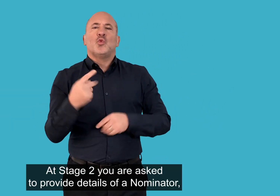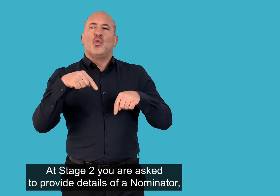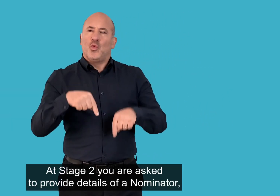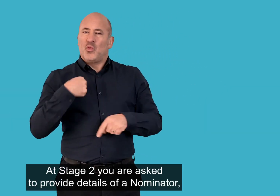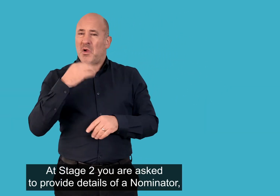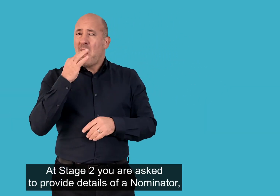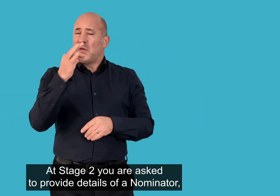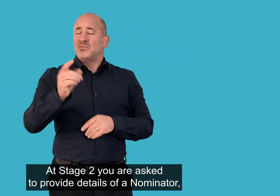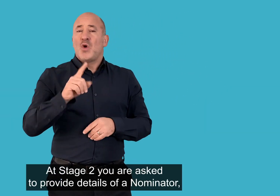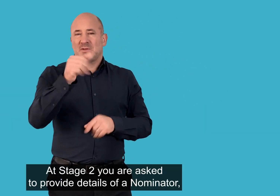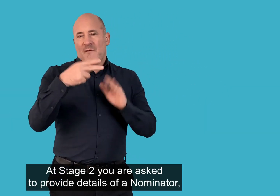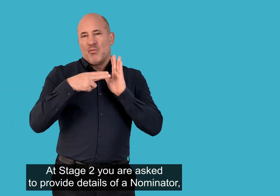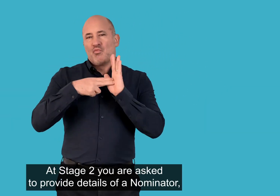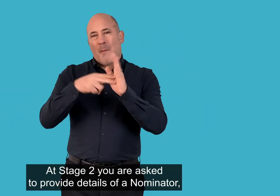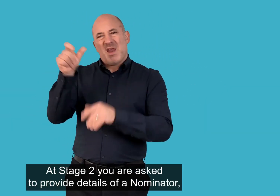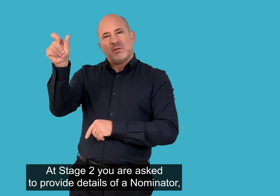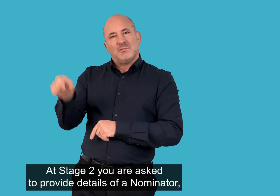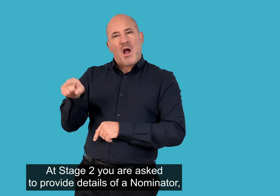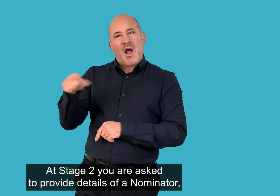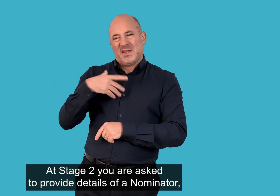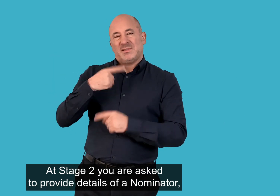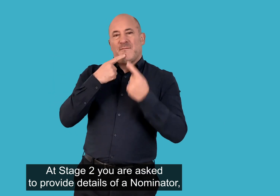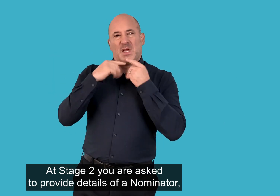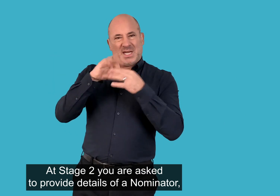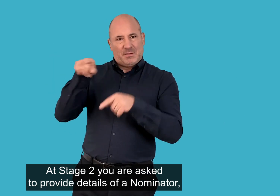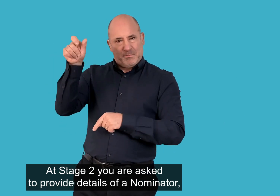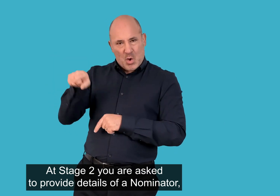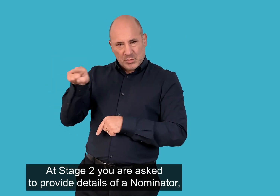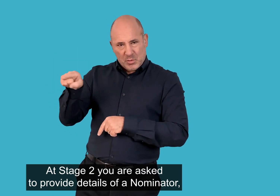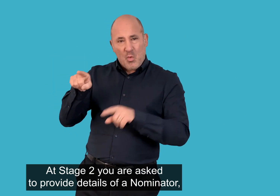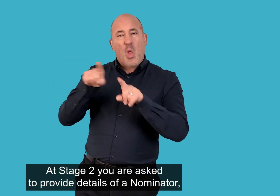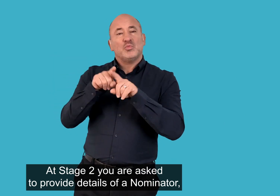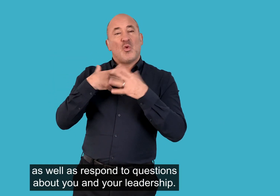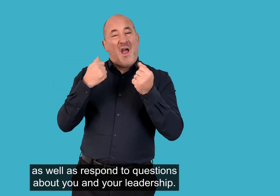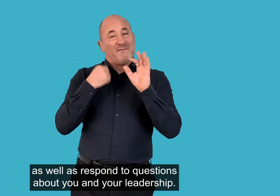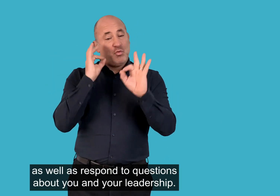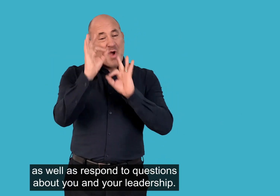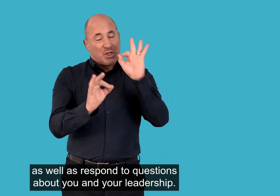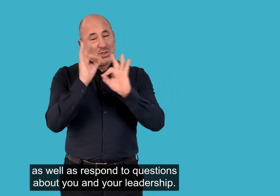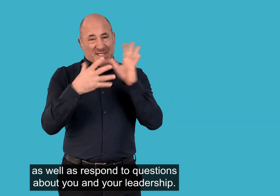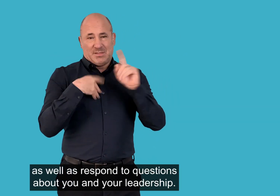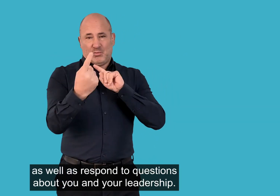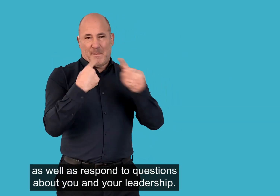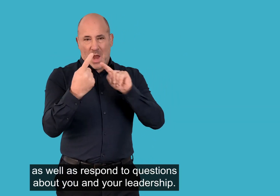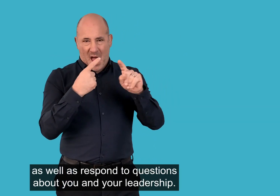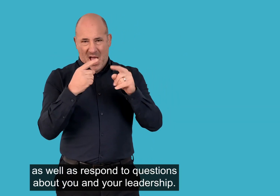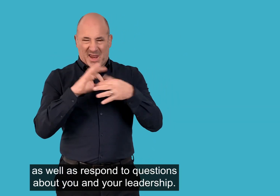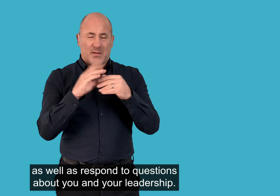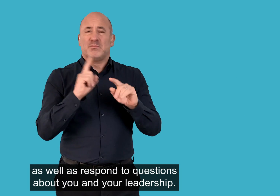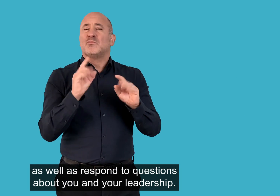At Stage 2, you are asked to provide details of a nominator, as well as respond to questions about you